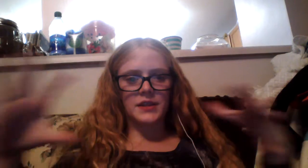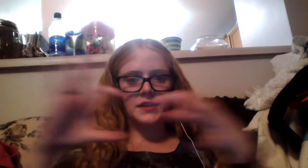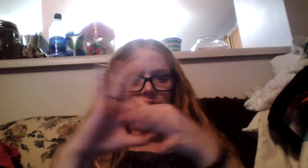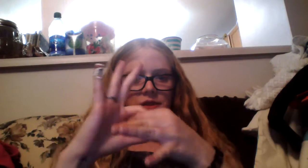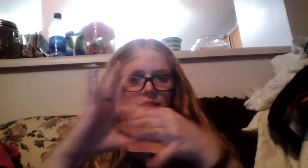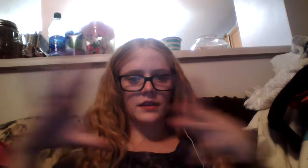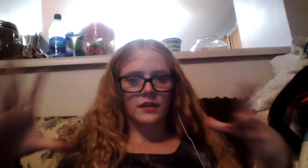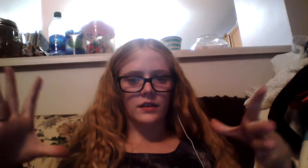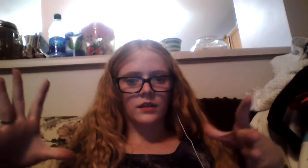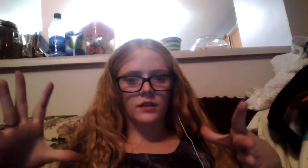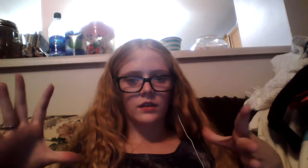Stevens.